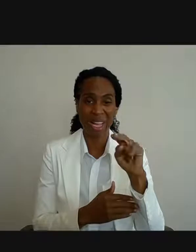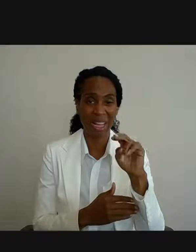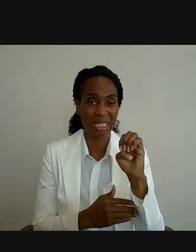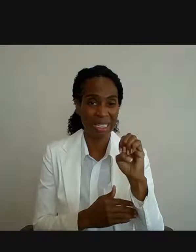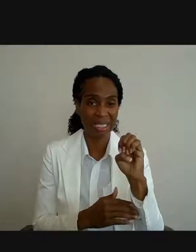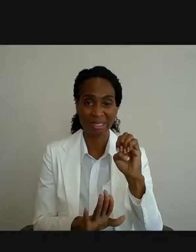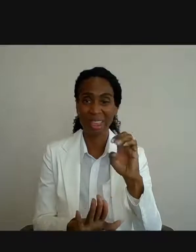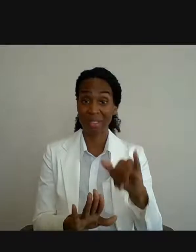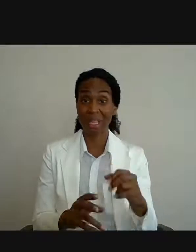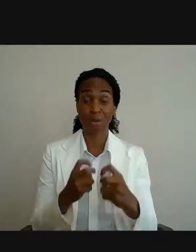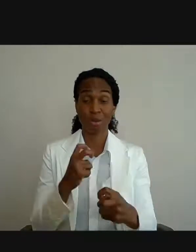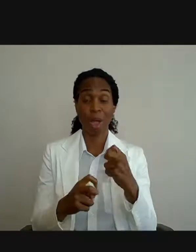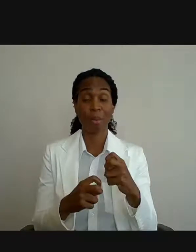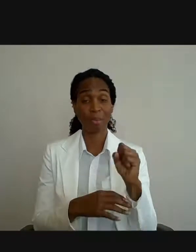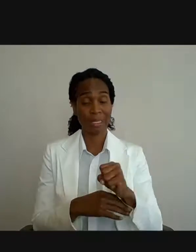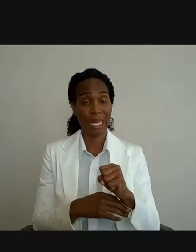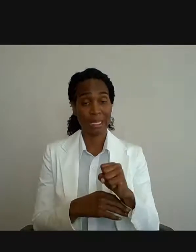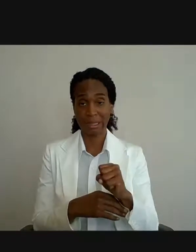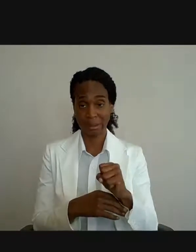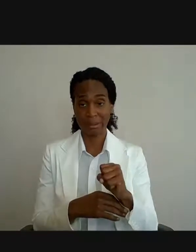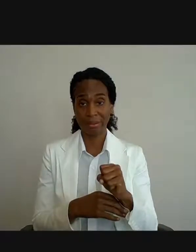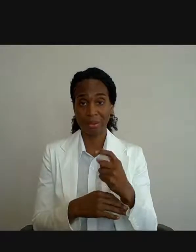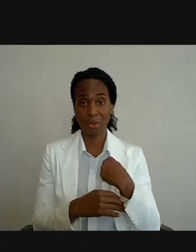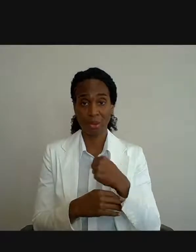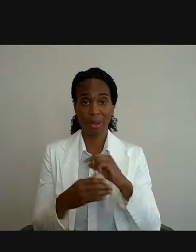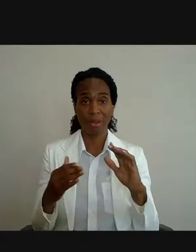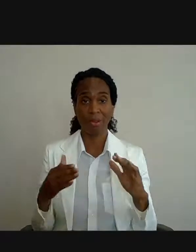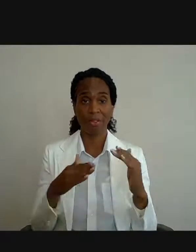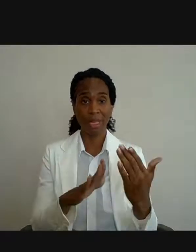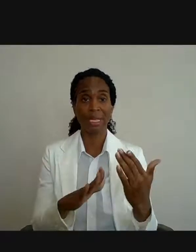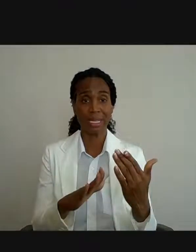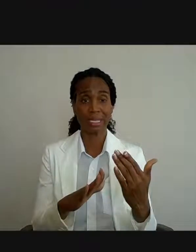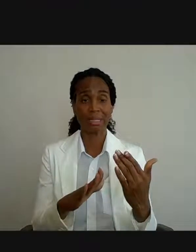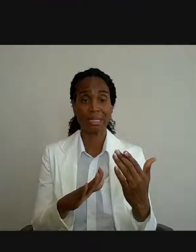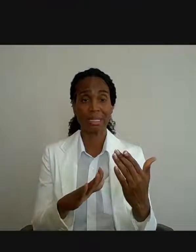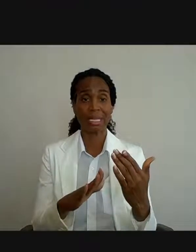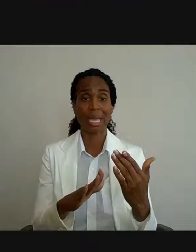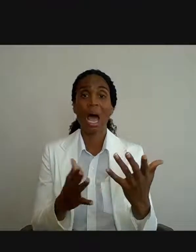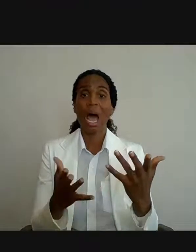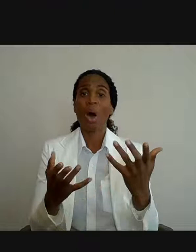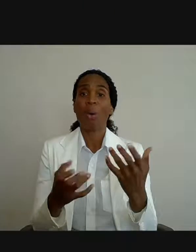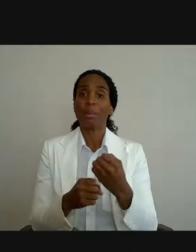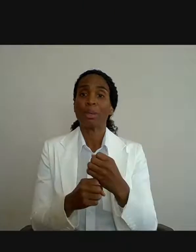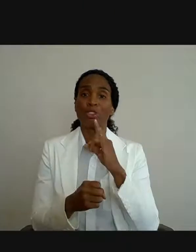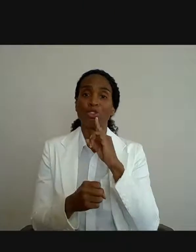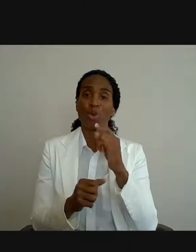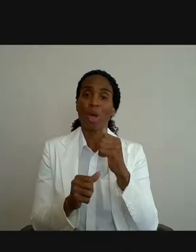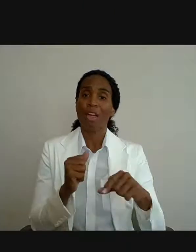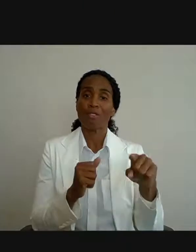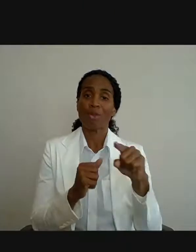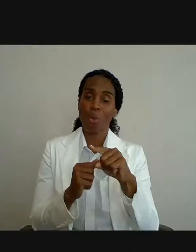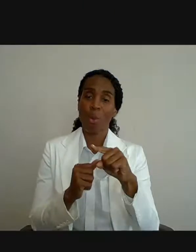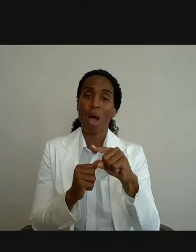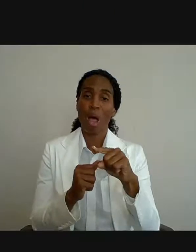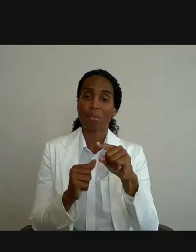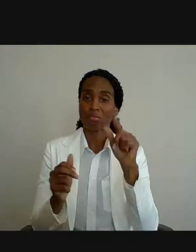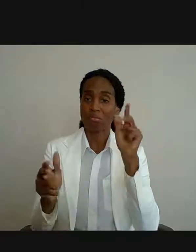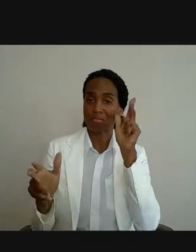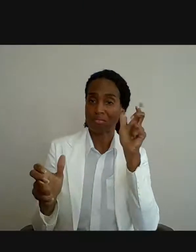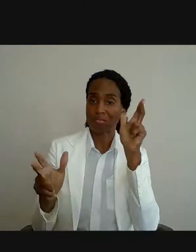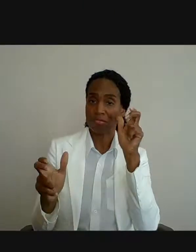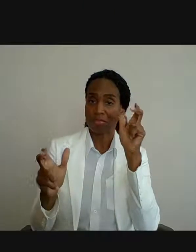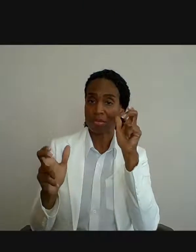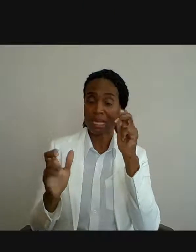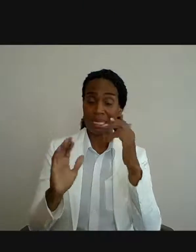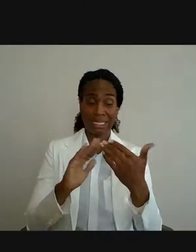a problem that we are facing. I want to reassure everyone on the call that